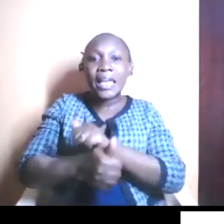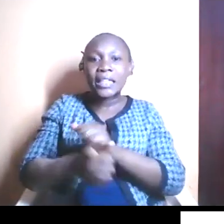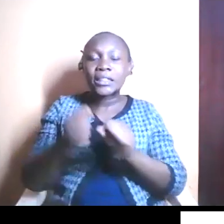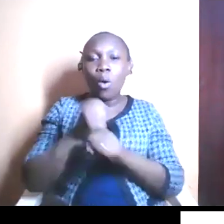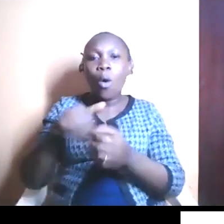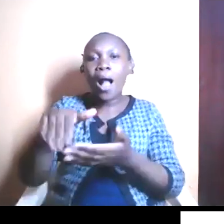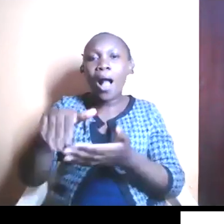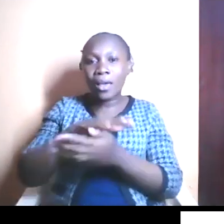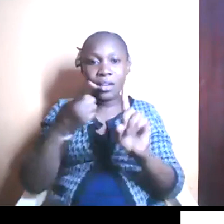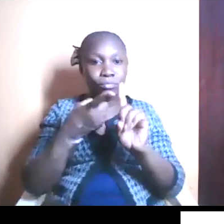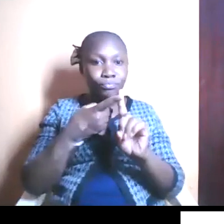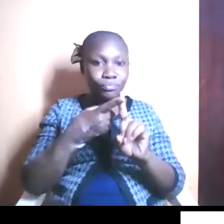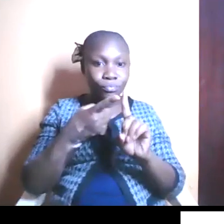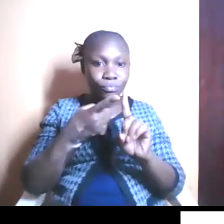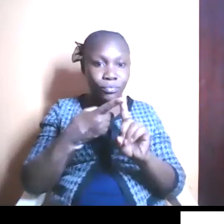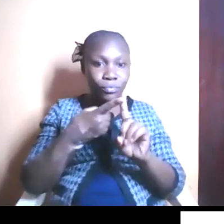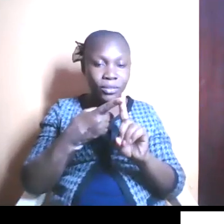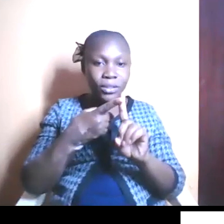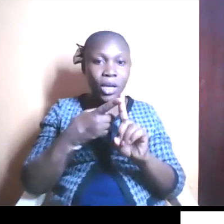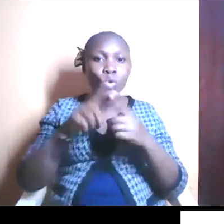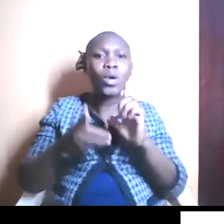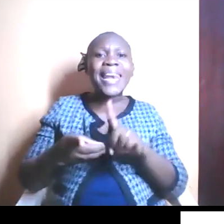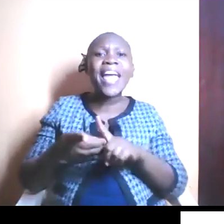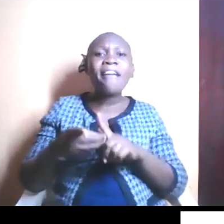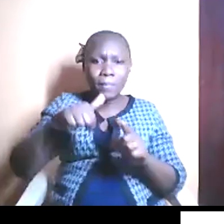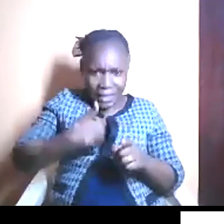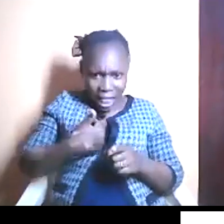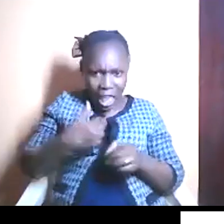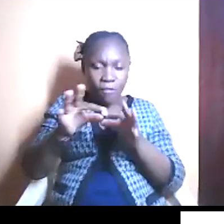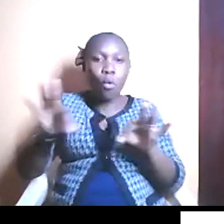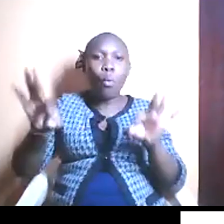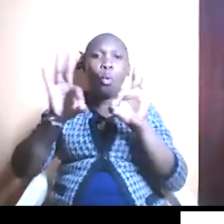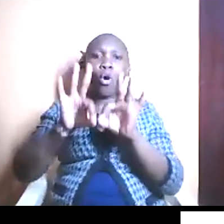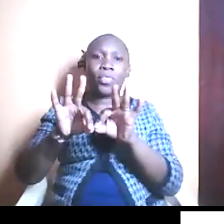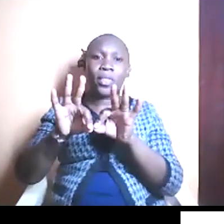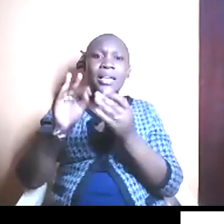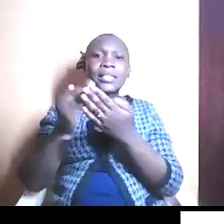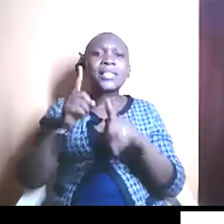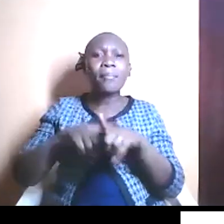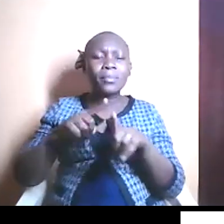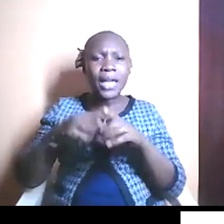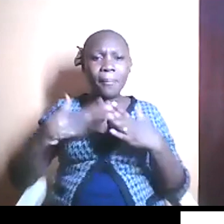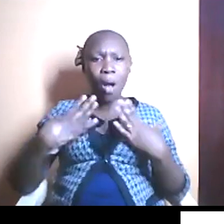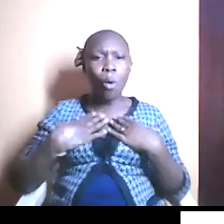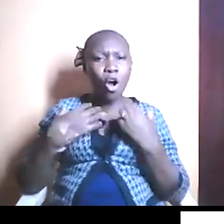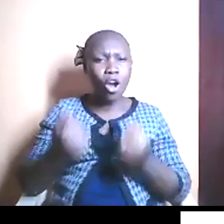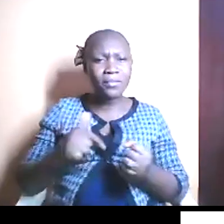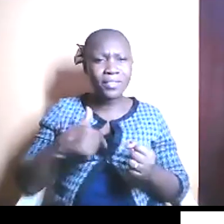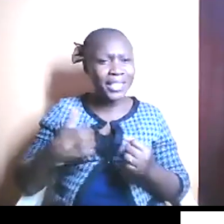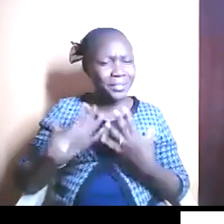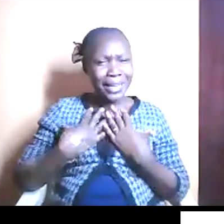your self-worth. So a lot of times our self-confidence is beaten down when we're in a place with a lot